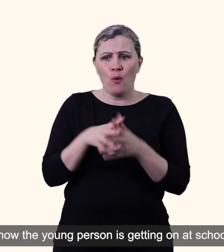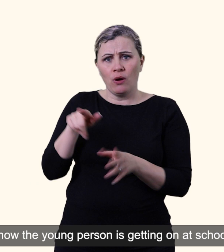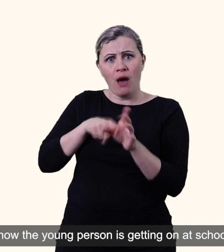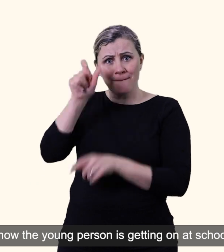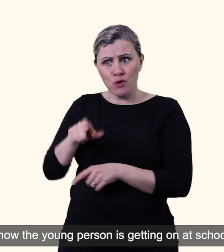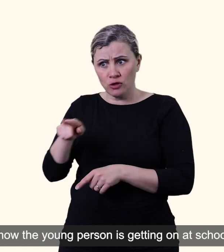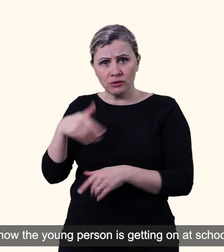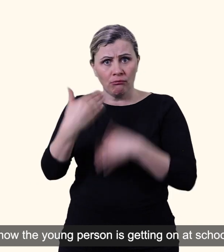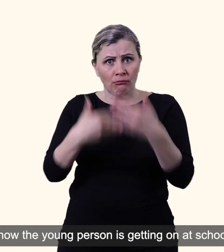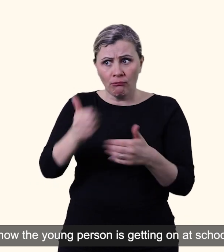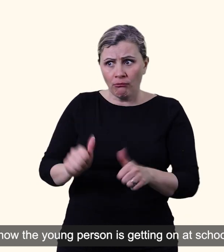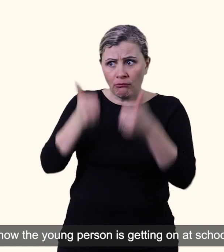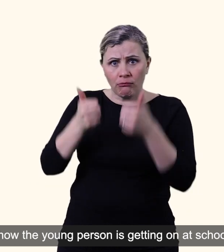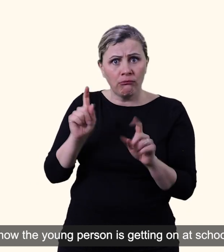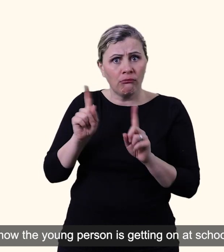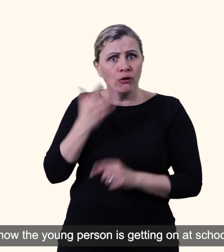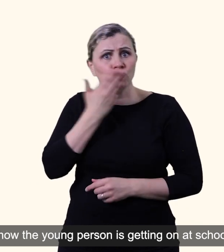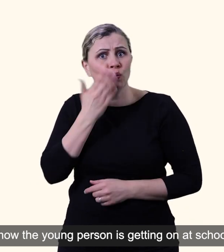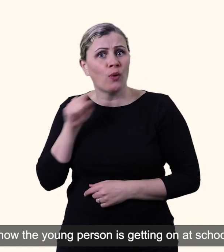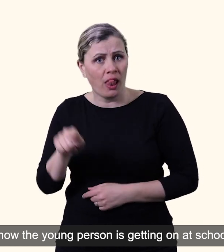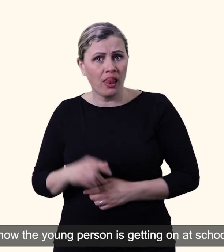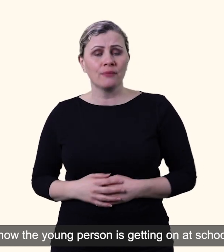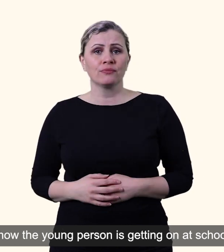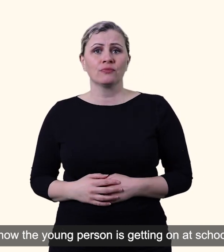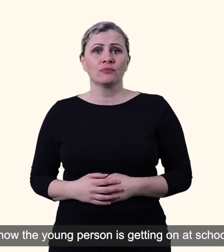and how the young person is getting on at school.